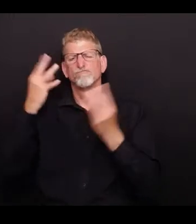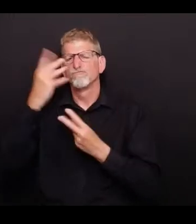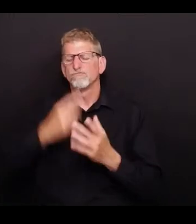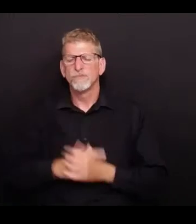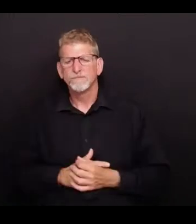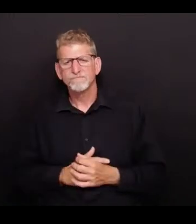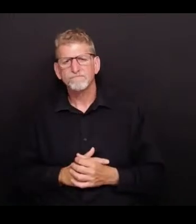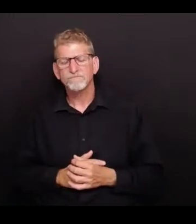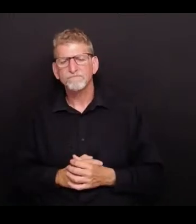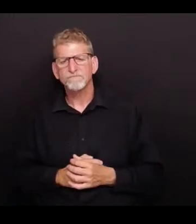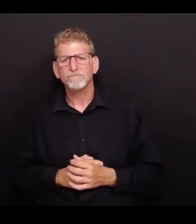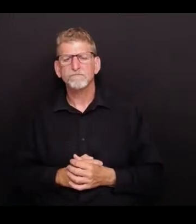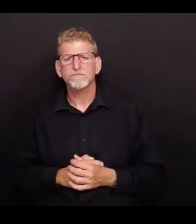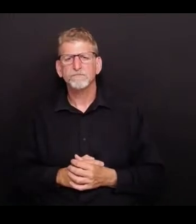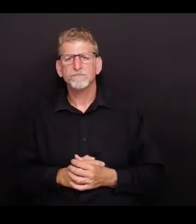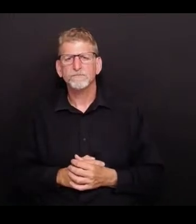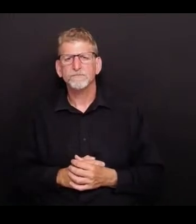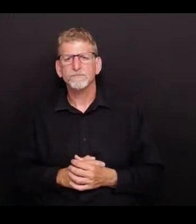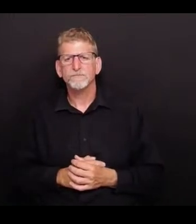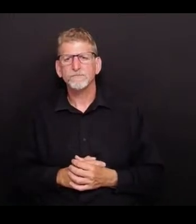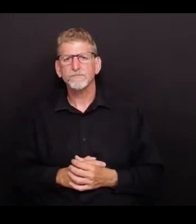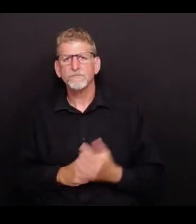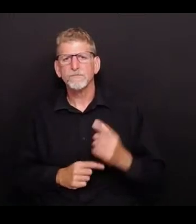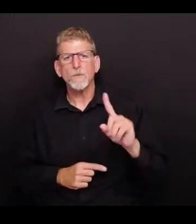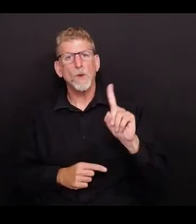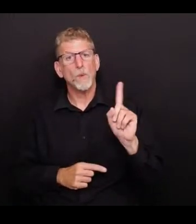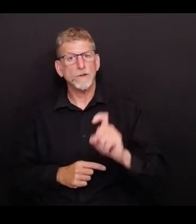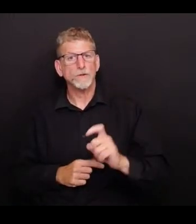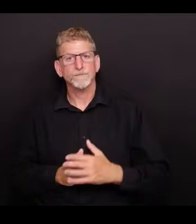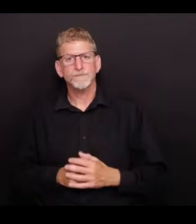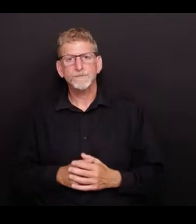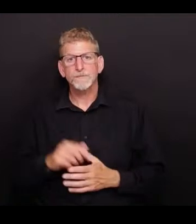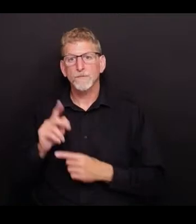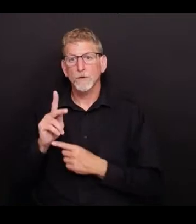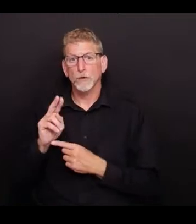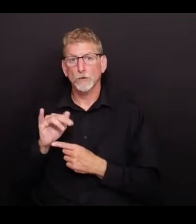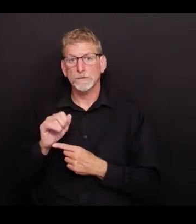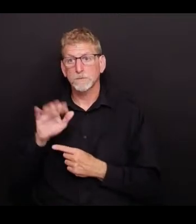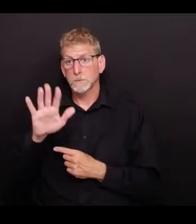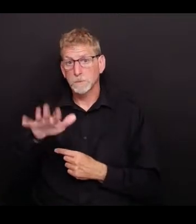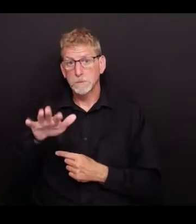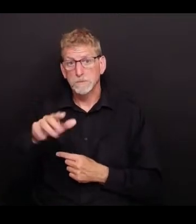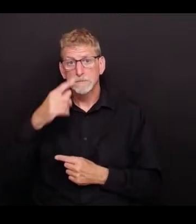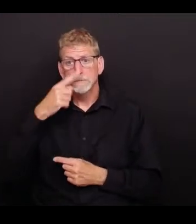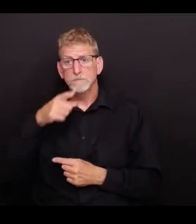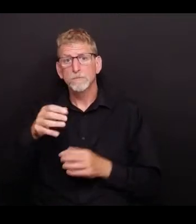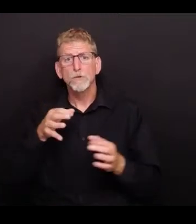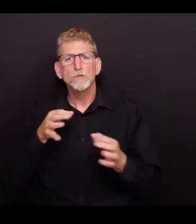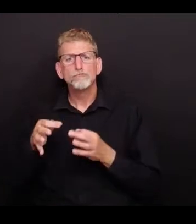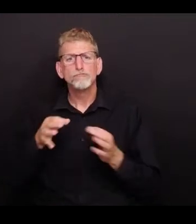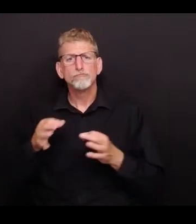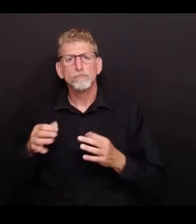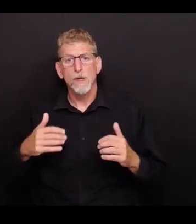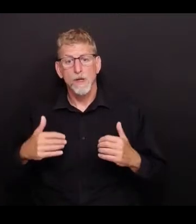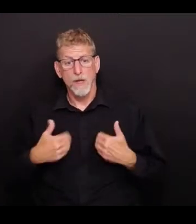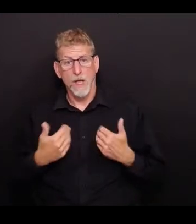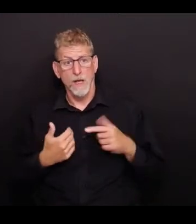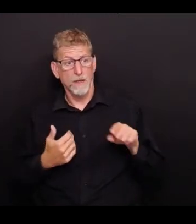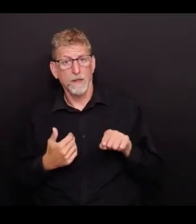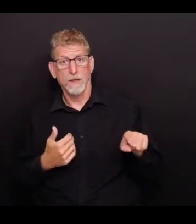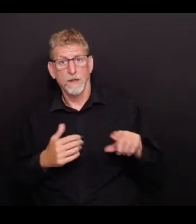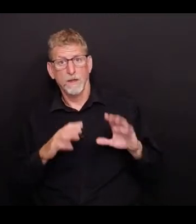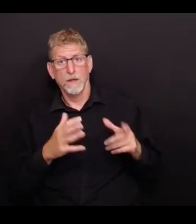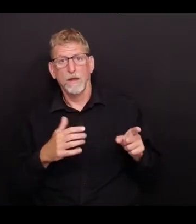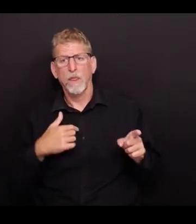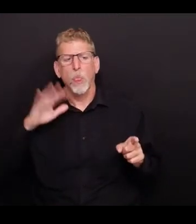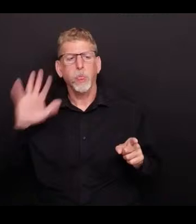And Chris, just to follow up, when you say we're seeing that kind of generally, I mean, is this evidence of younger people just not feeling like